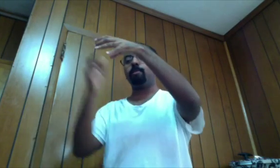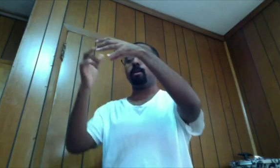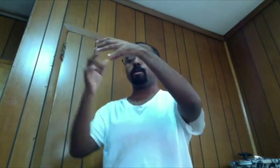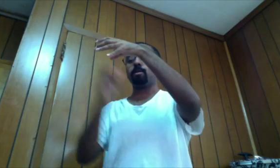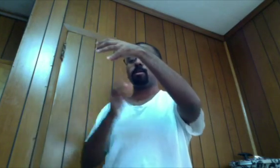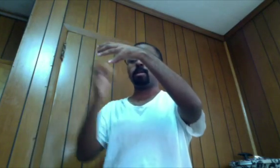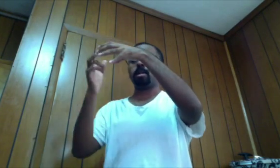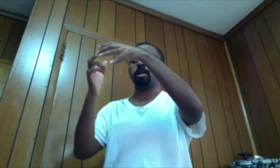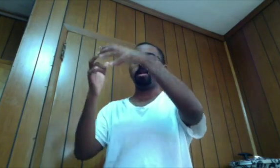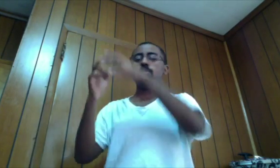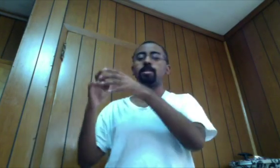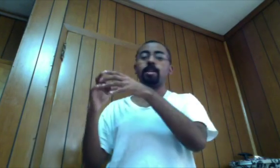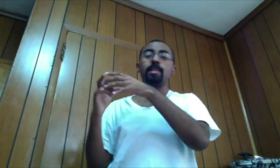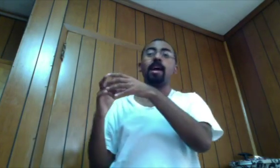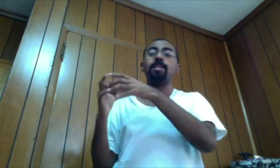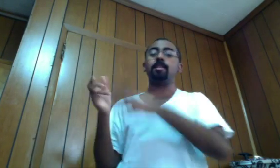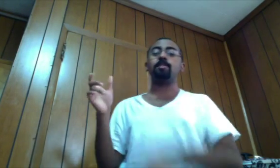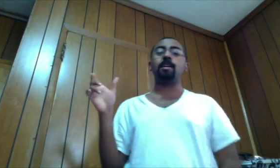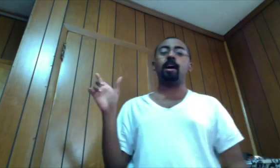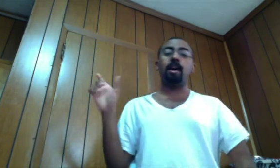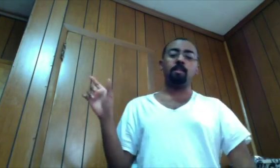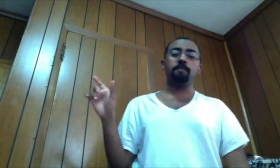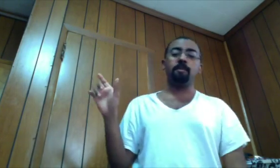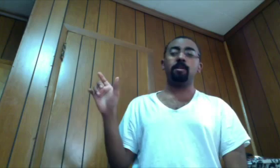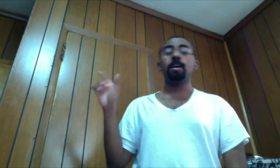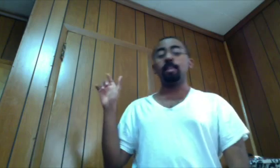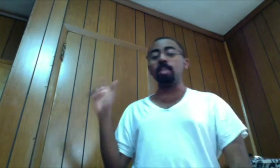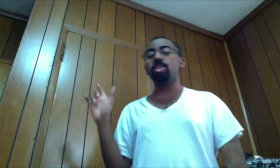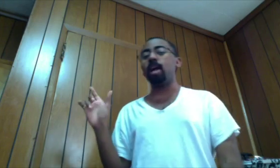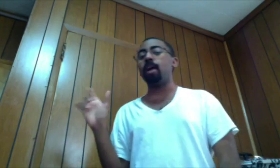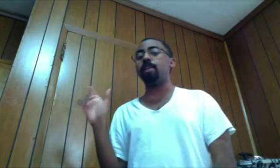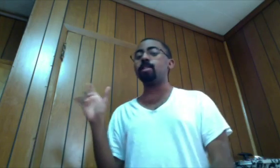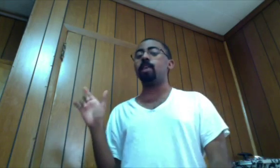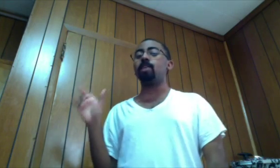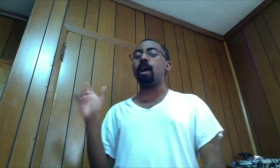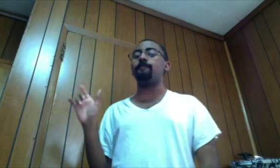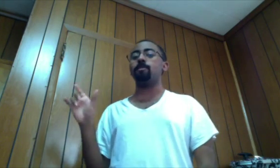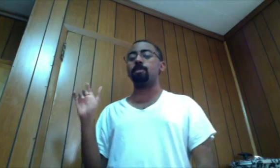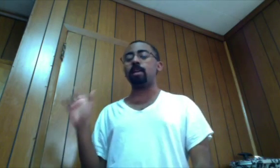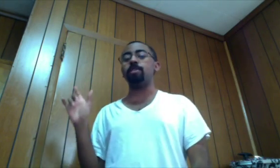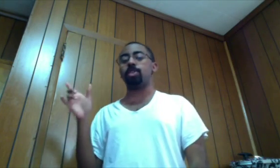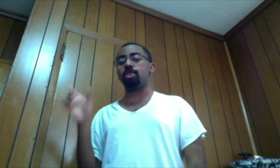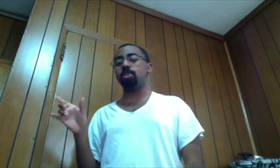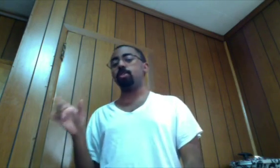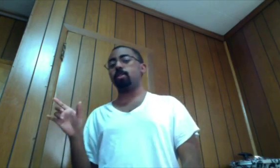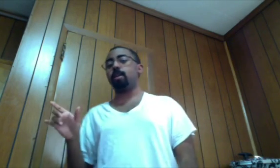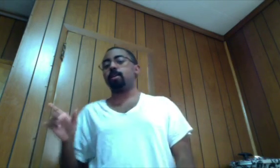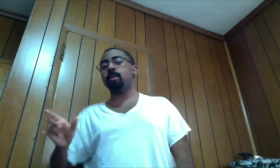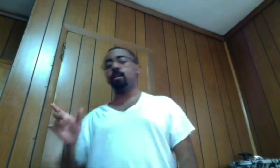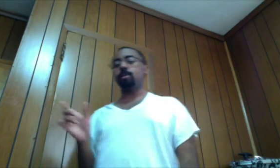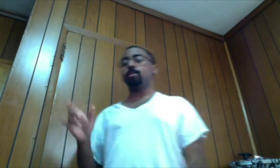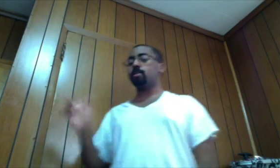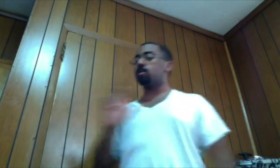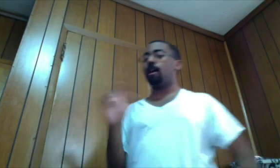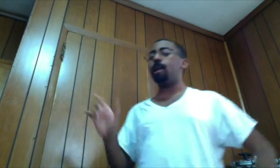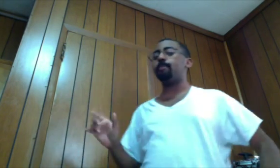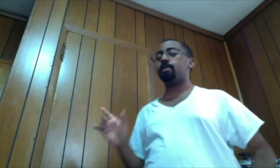part section looks like glass, and it looks like a hollow phone. That's how the iPhone 7 should look like. Just epically